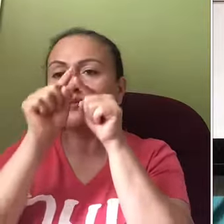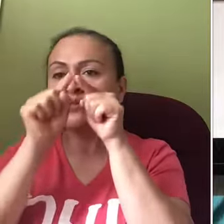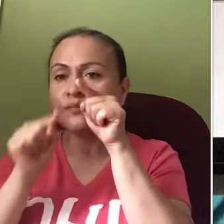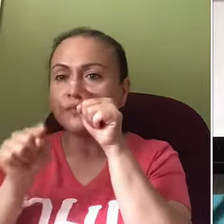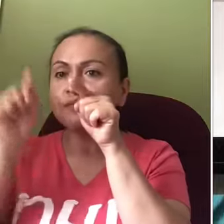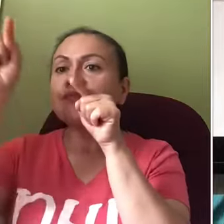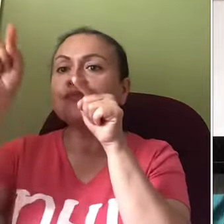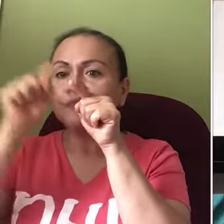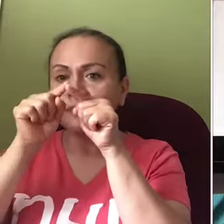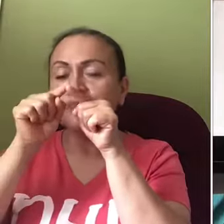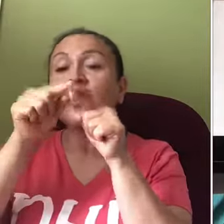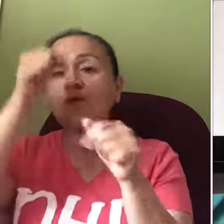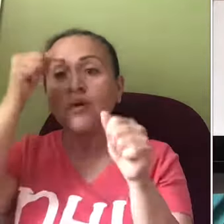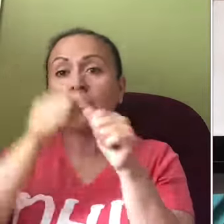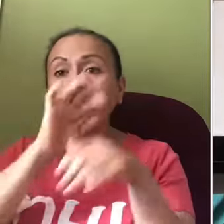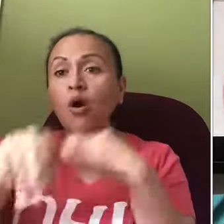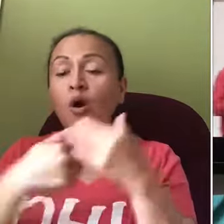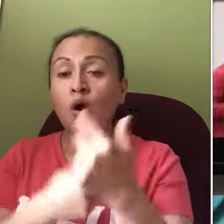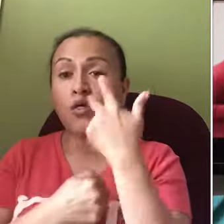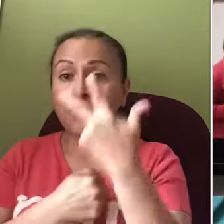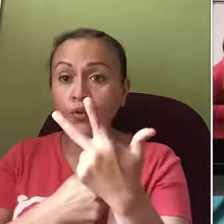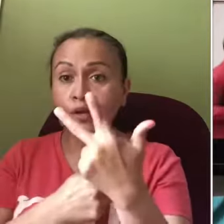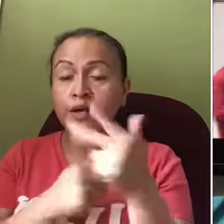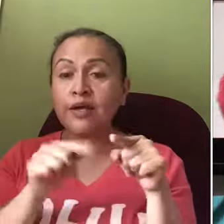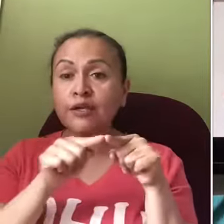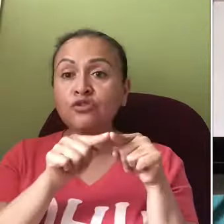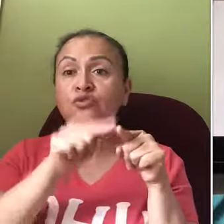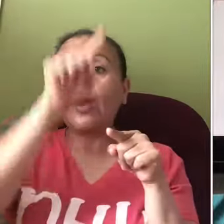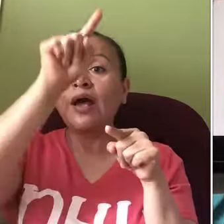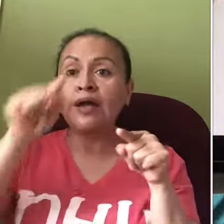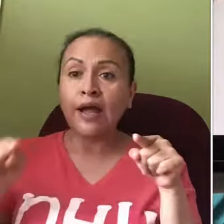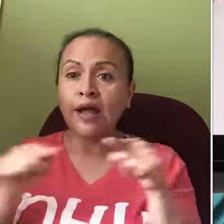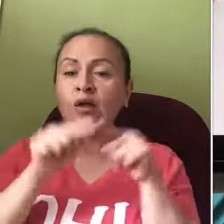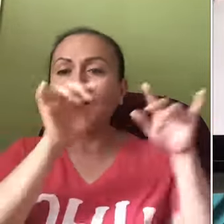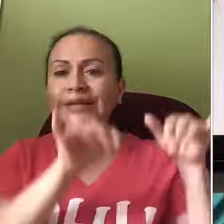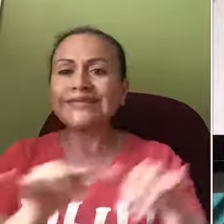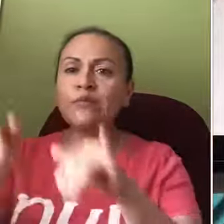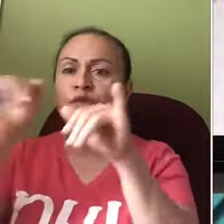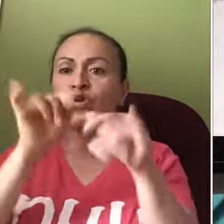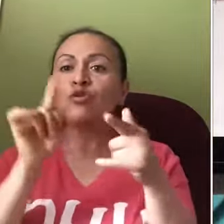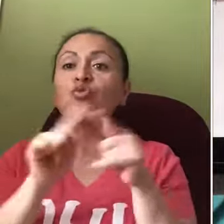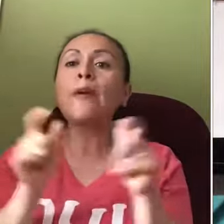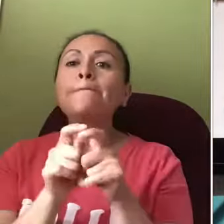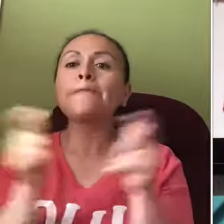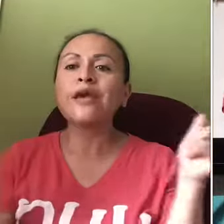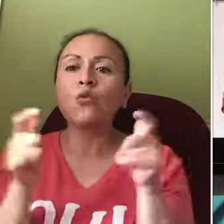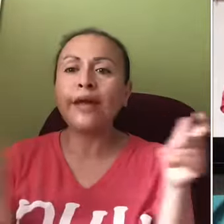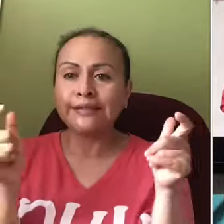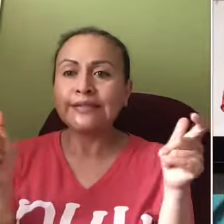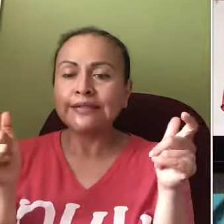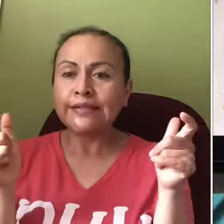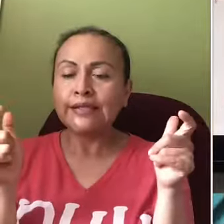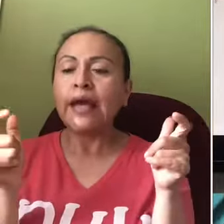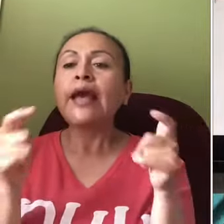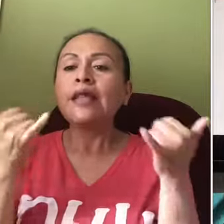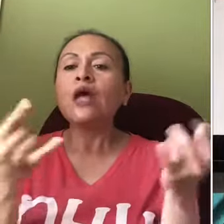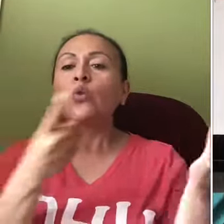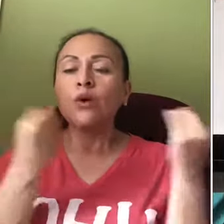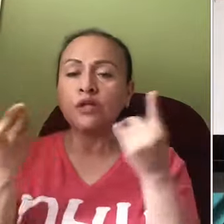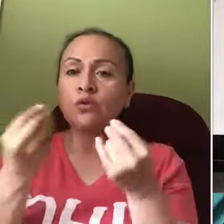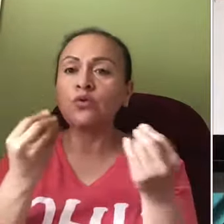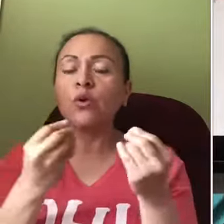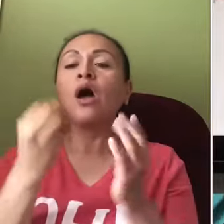And remember, all those three triangles are all similar to the big triangle. Okay? So what I'm going to do is I'm going